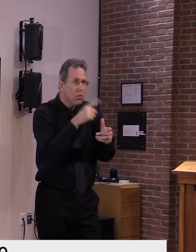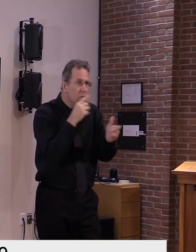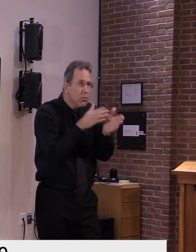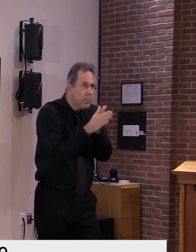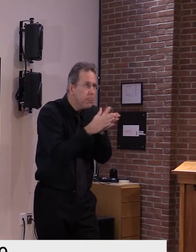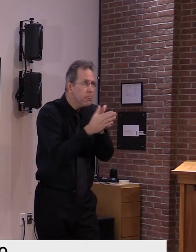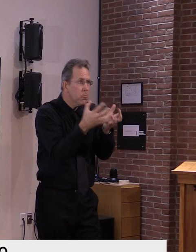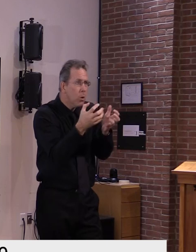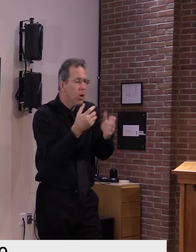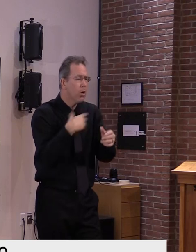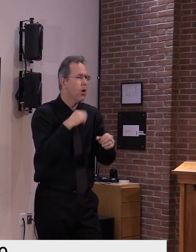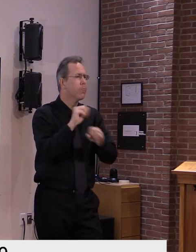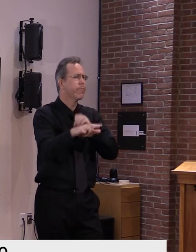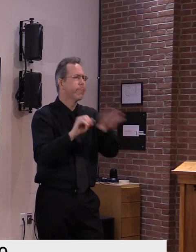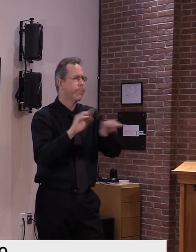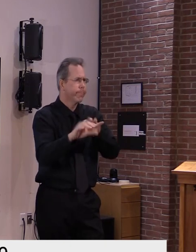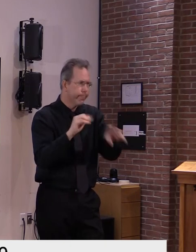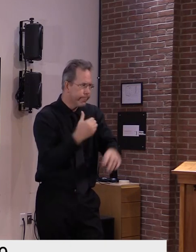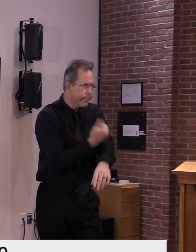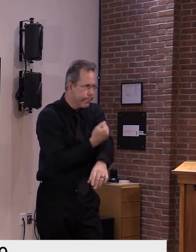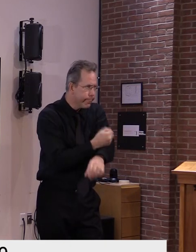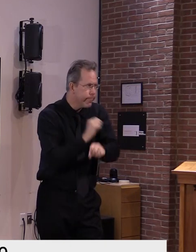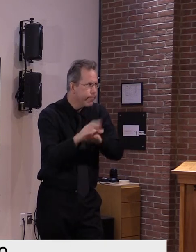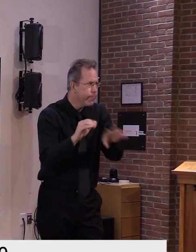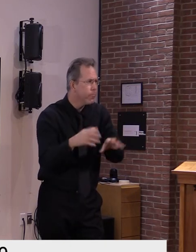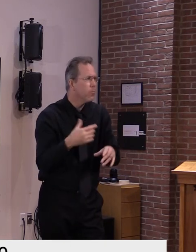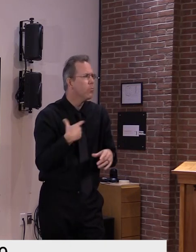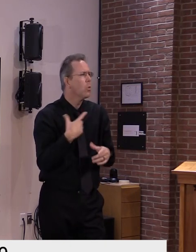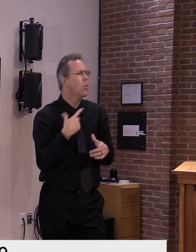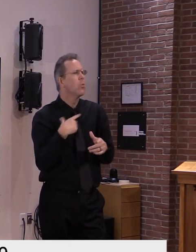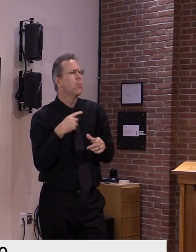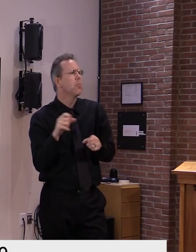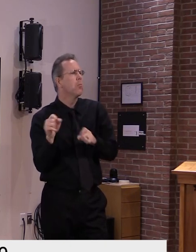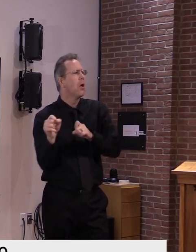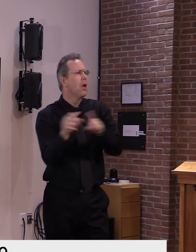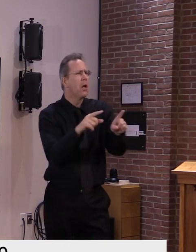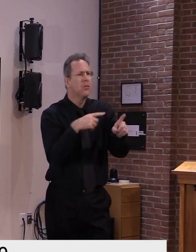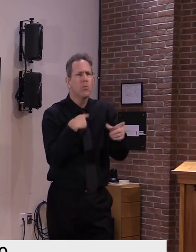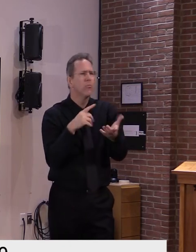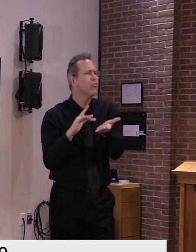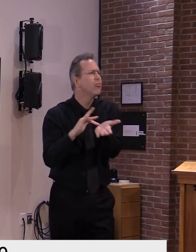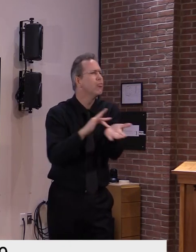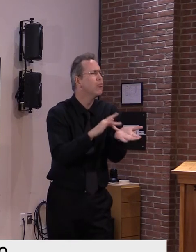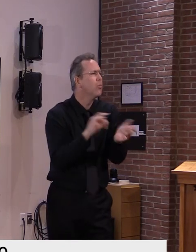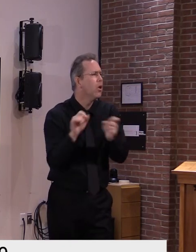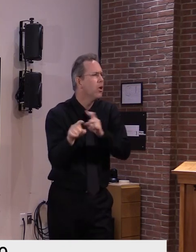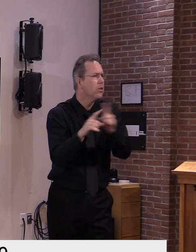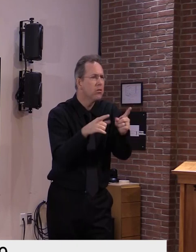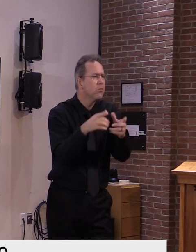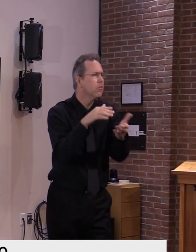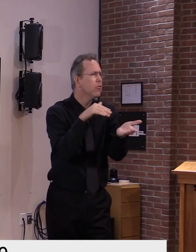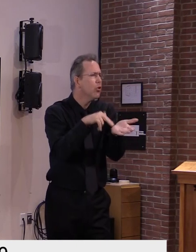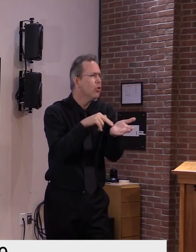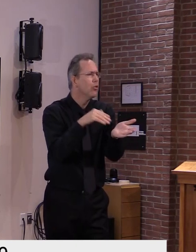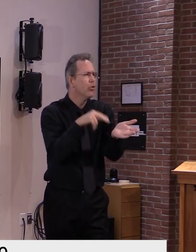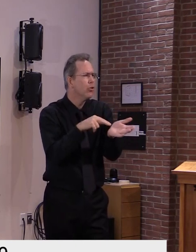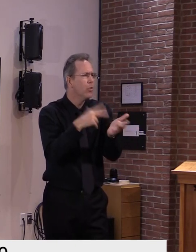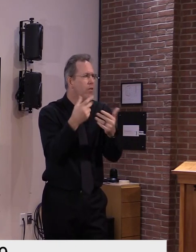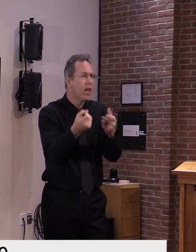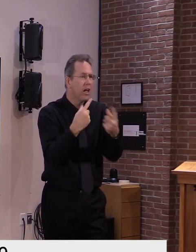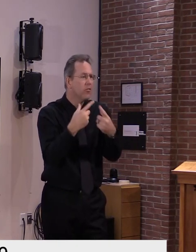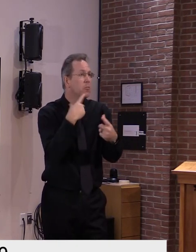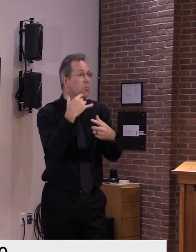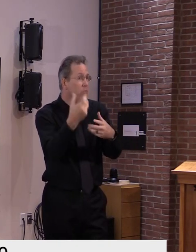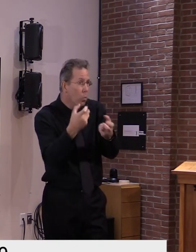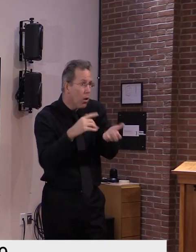their workforce. And I would say 2 months ago, it was a 50-50 split. More recently, it's